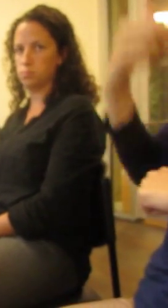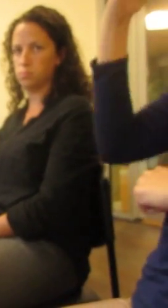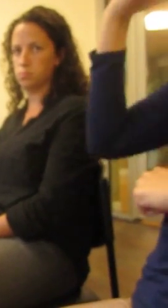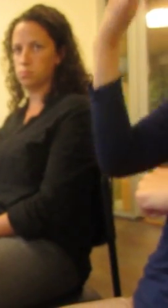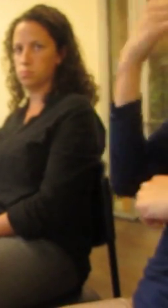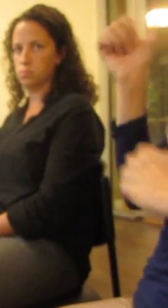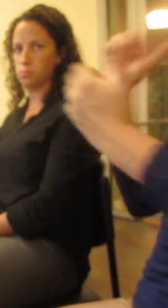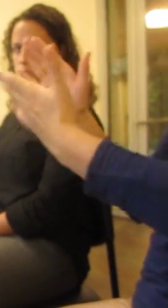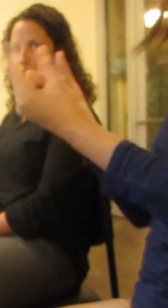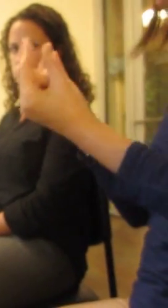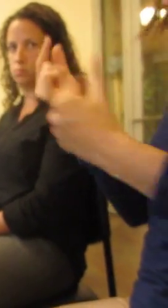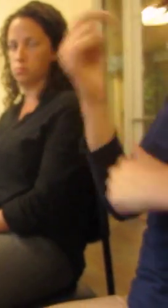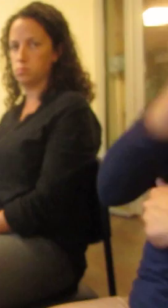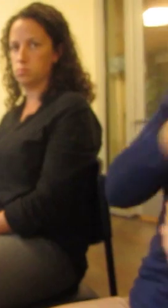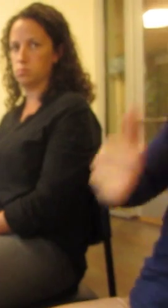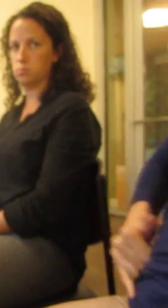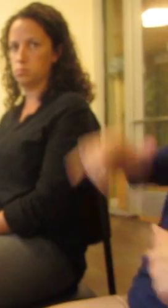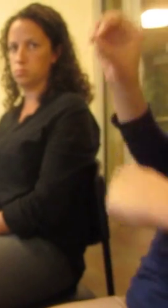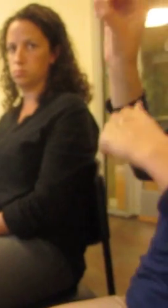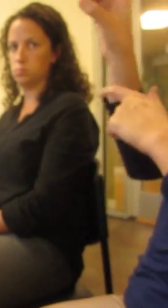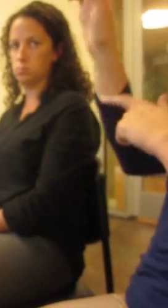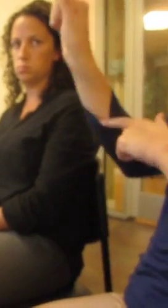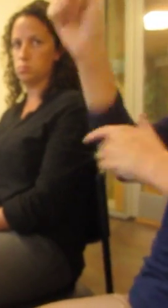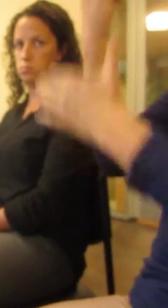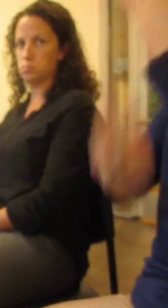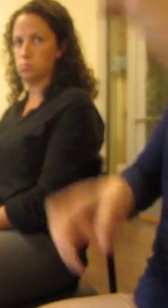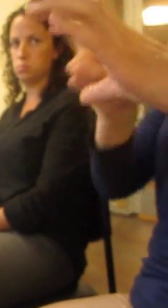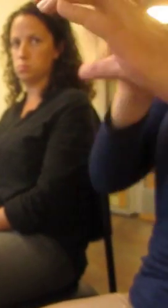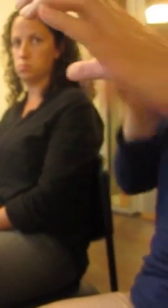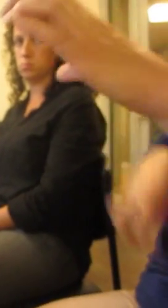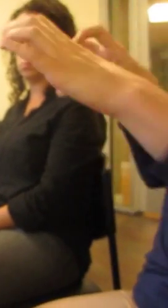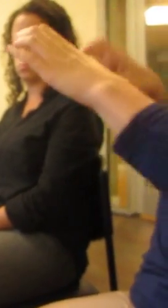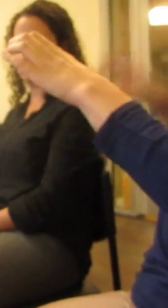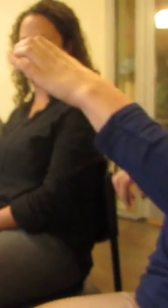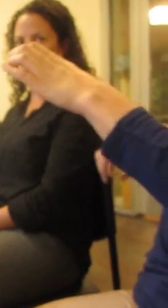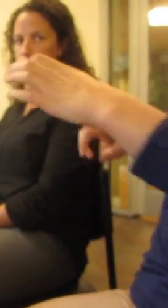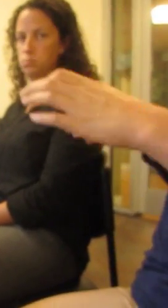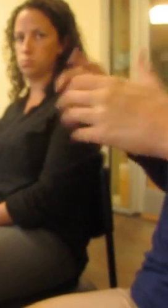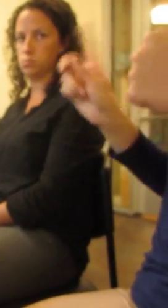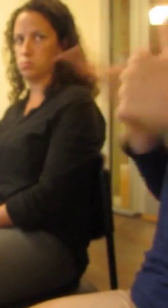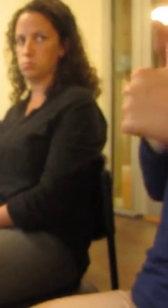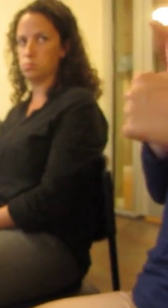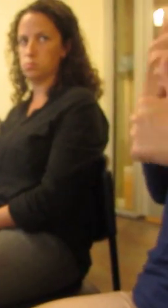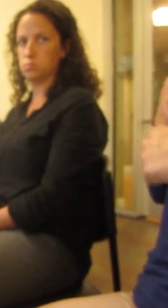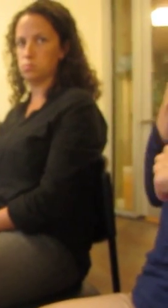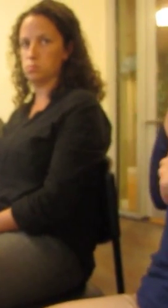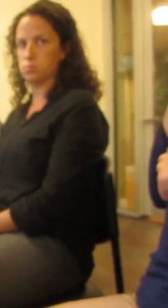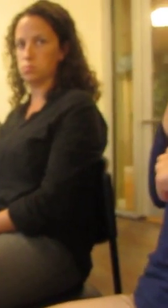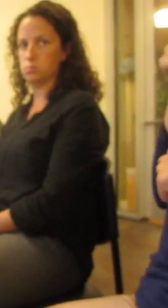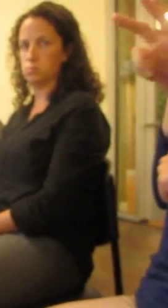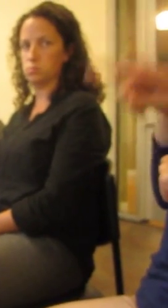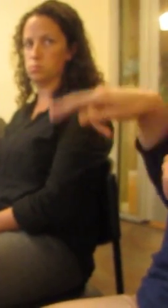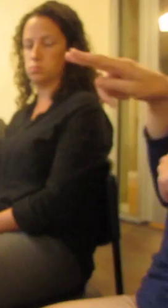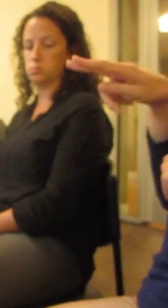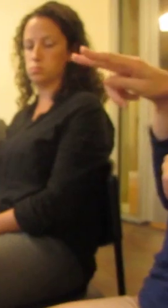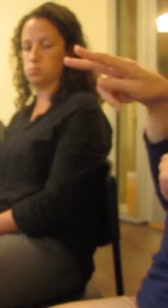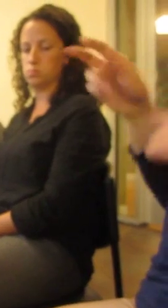mayor and O'Day to just promptly resign. And at first I was sort of duped by the